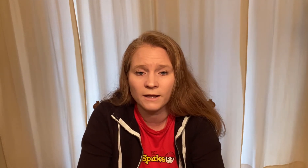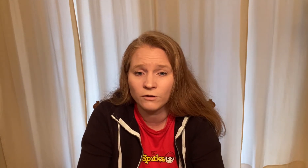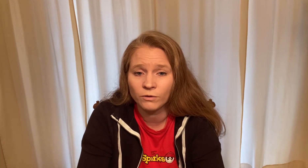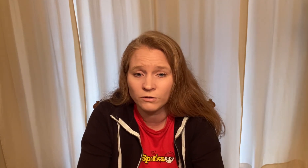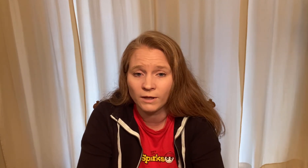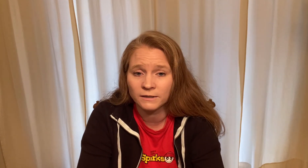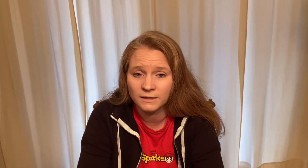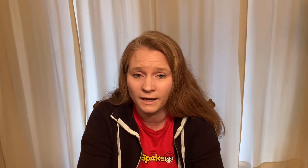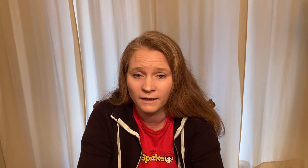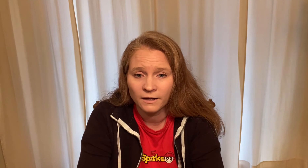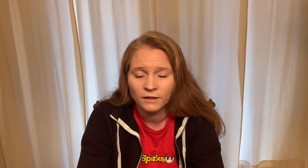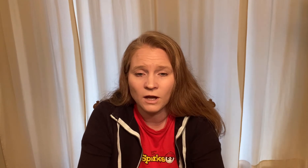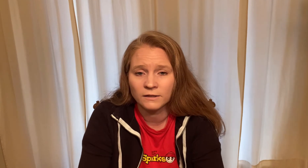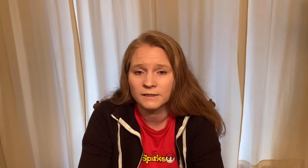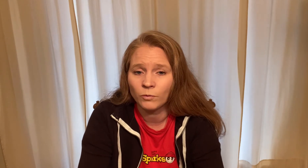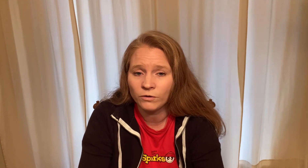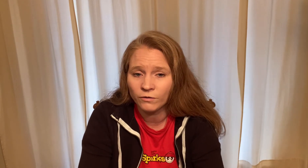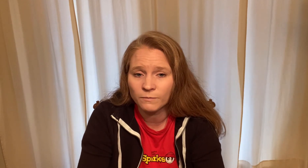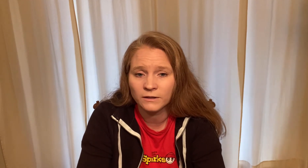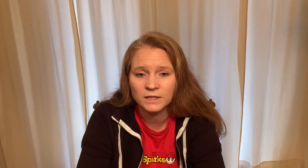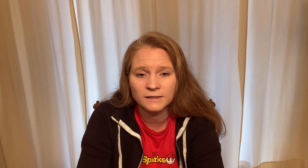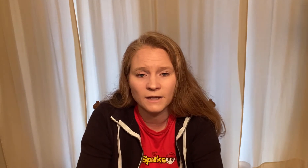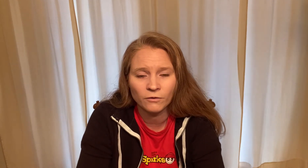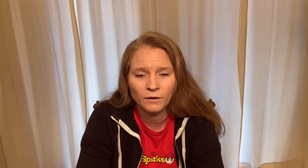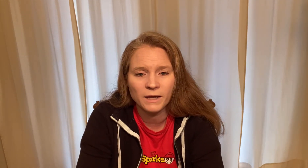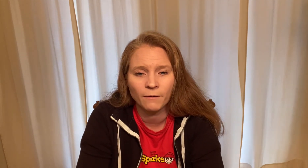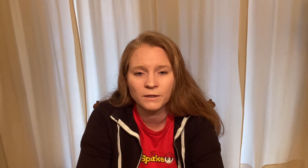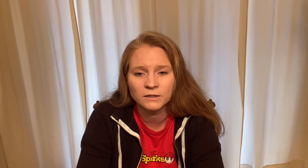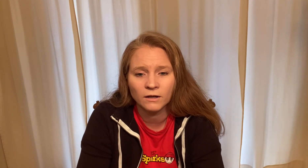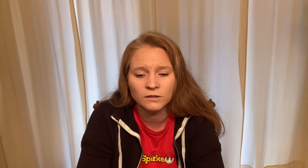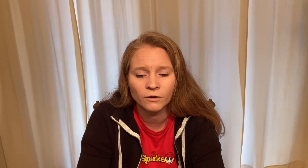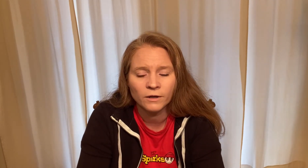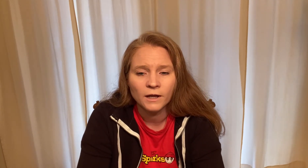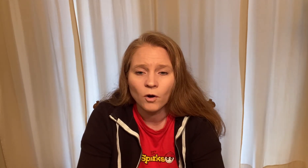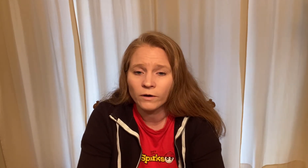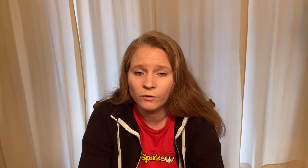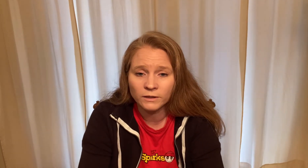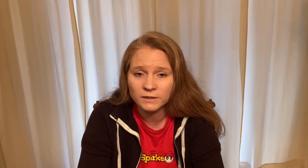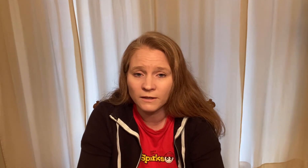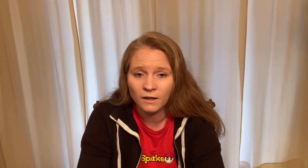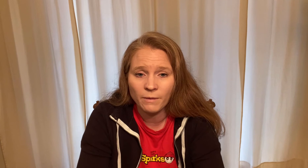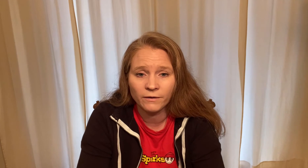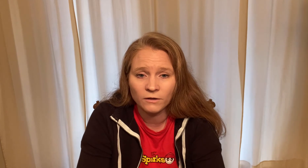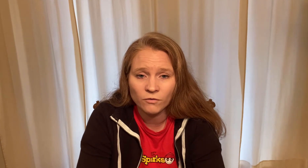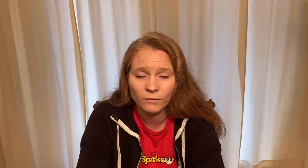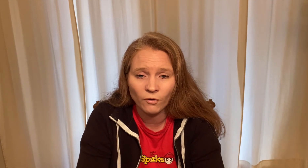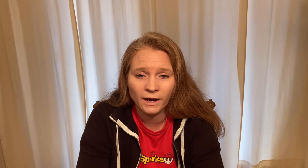you will do that today. Talk to someone who knows about Jesus. I know they'd be happy to talk to you. Or if you understand all about it, you can pray